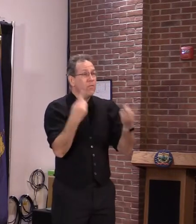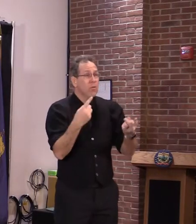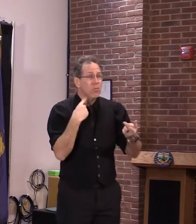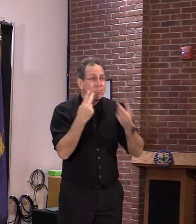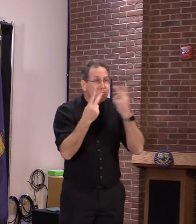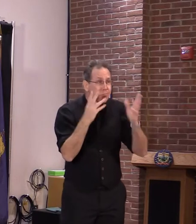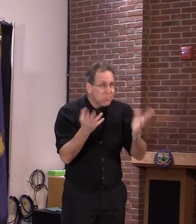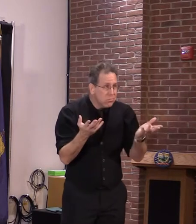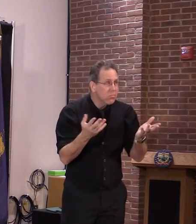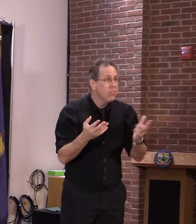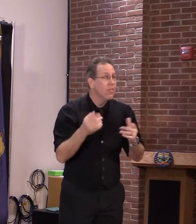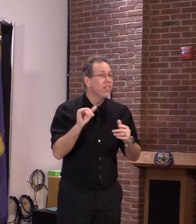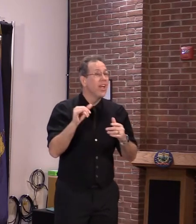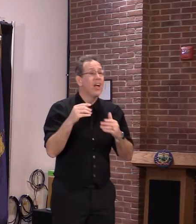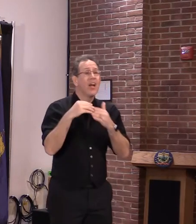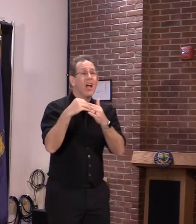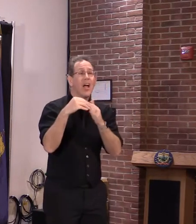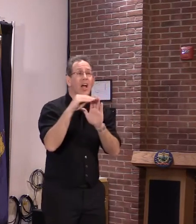been for